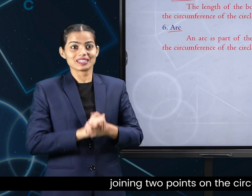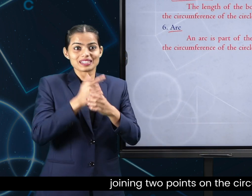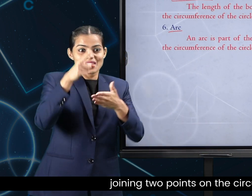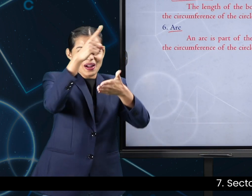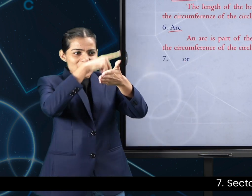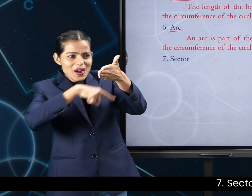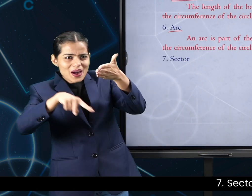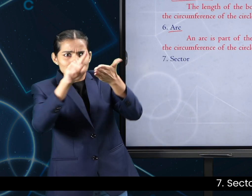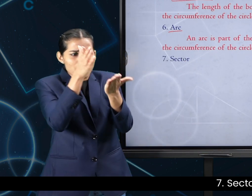Sector.